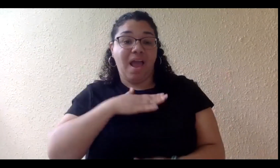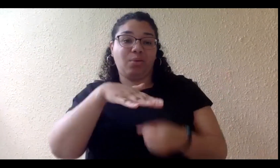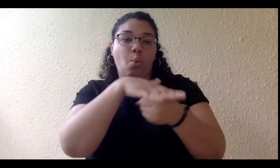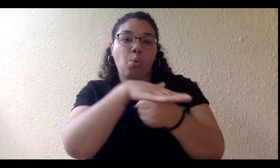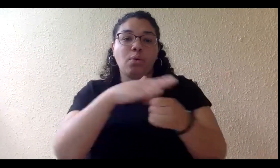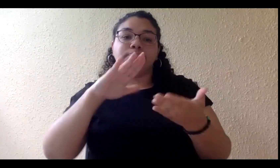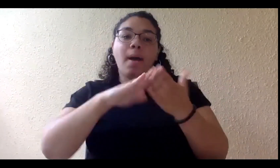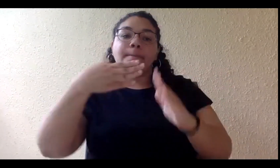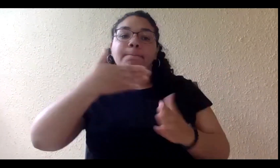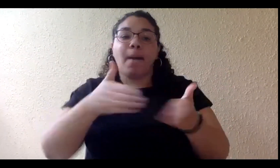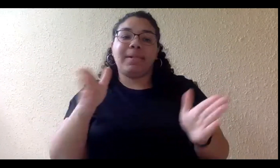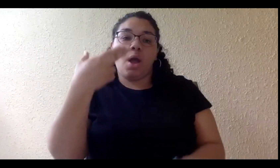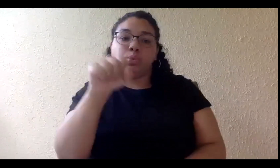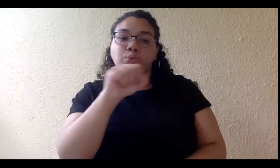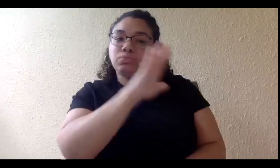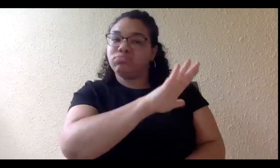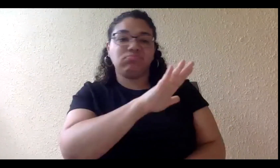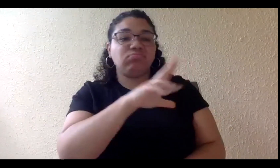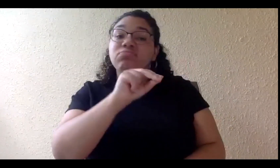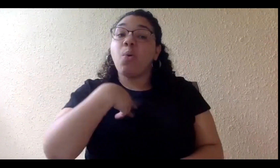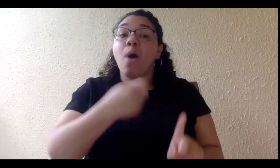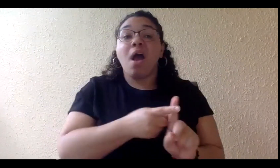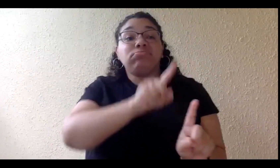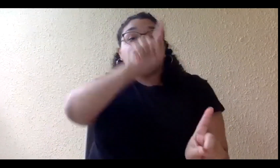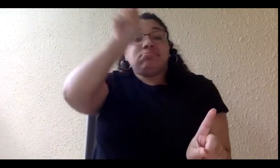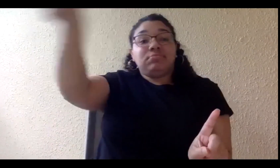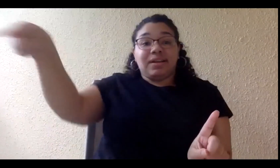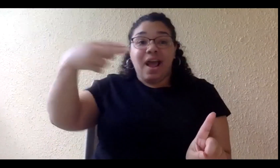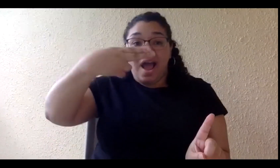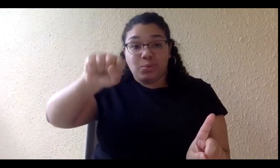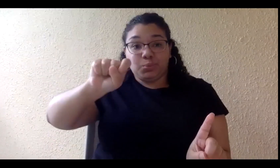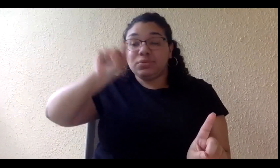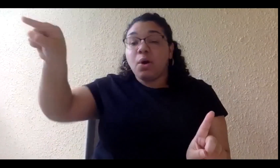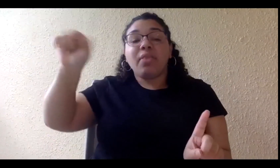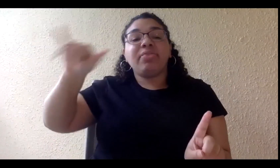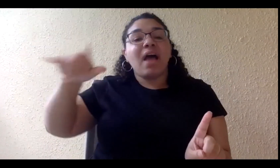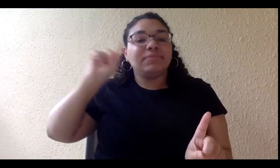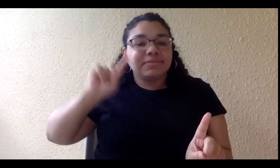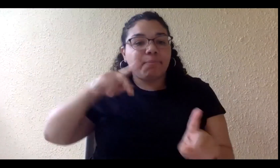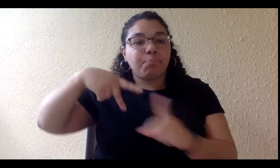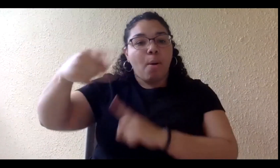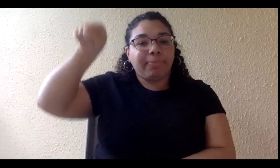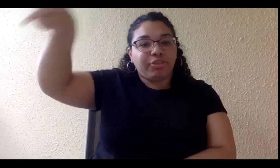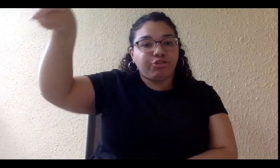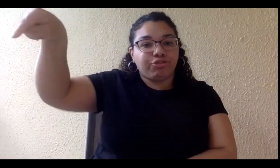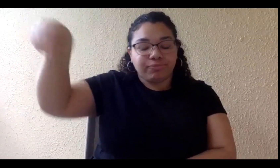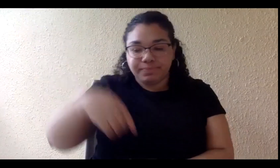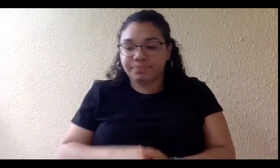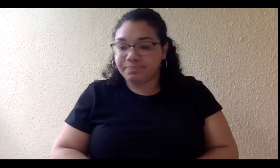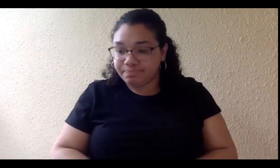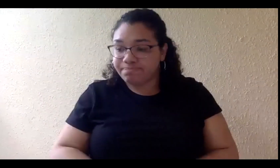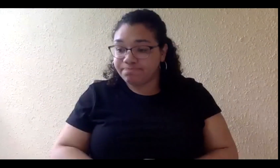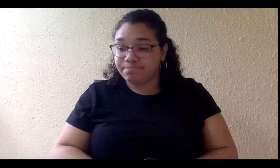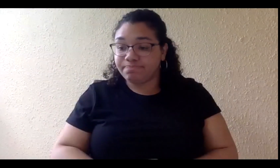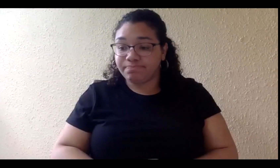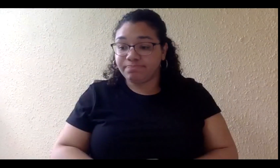meaning I didn't want that current placement. I was at my local public high school, and that's not what we wanted. I wanted to go to a different high school